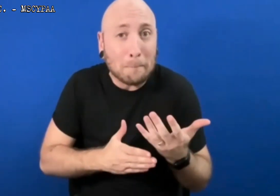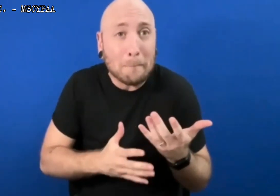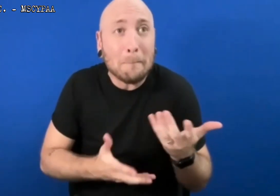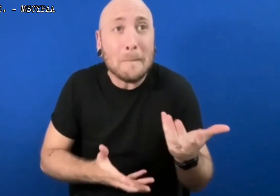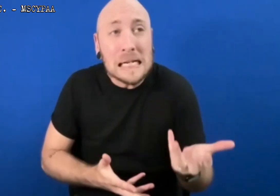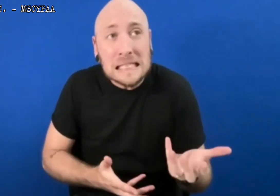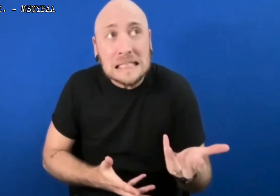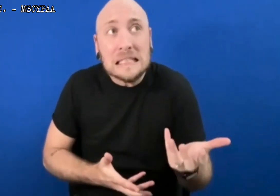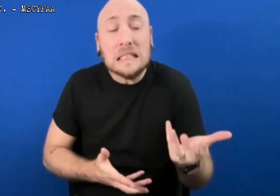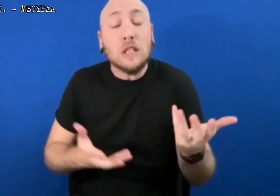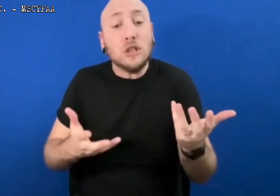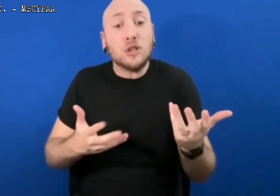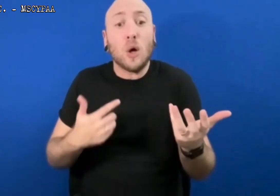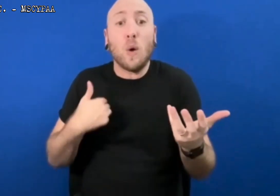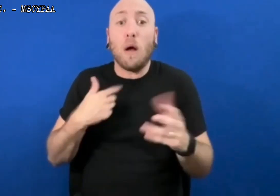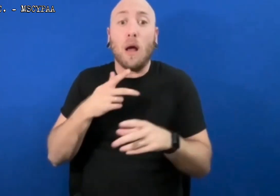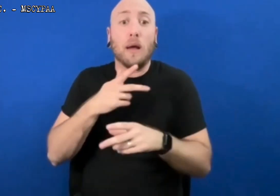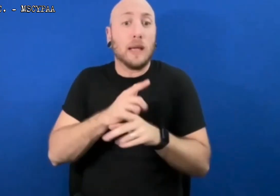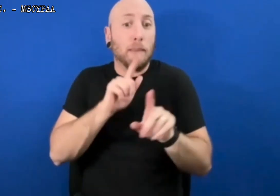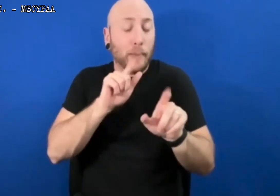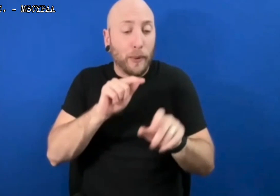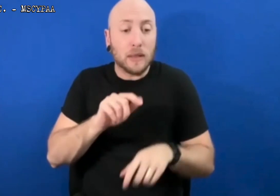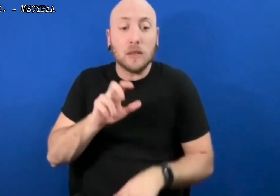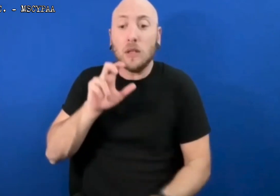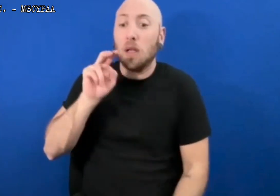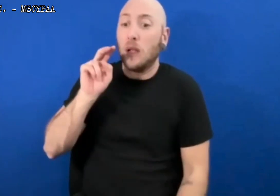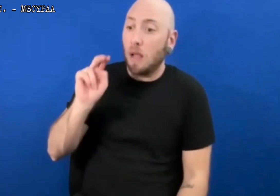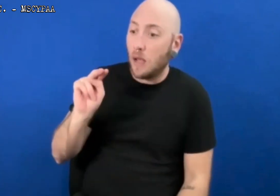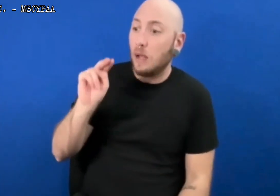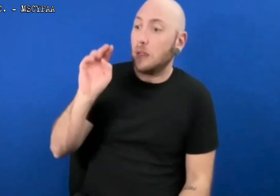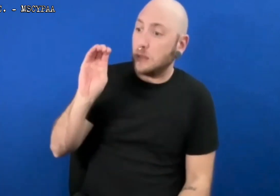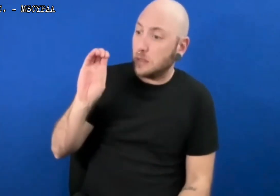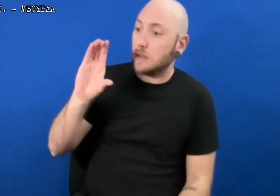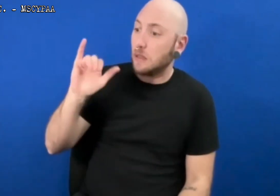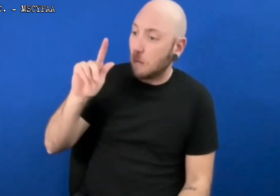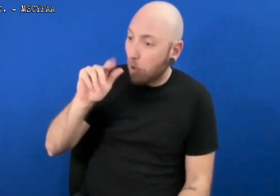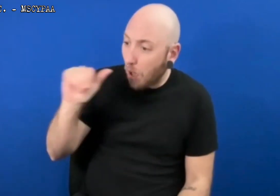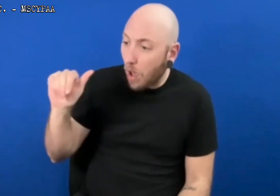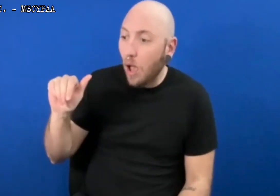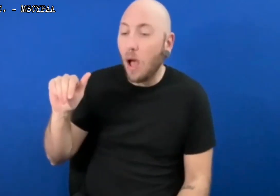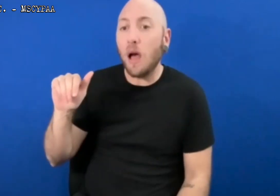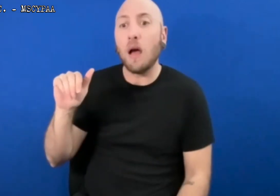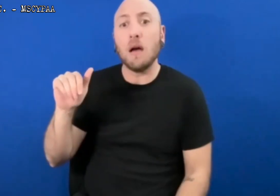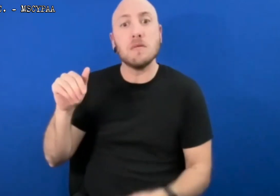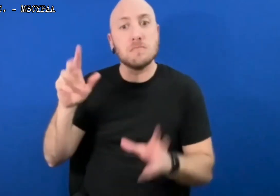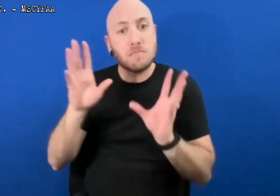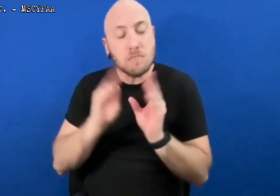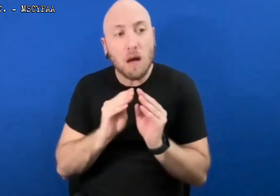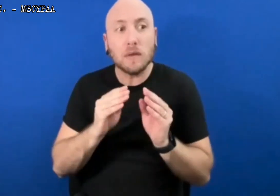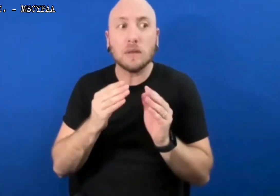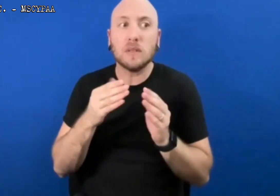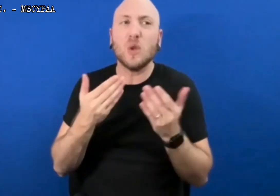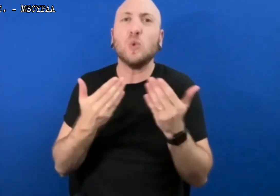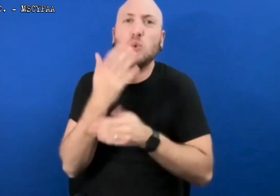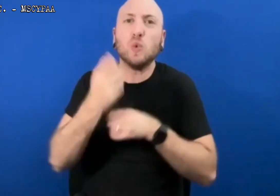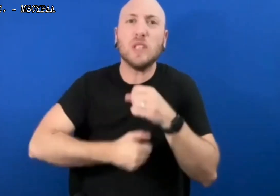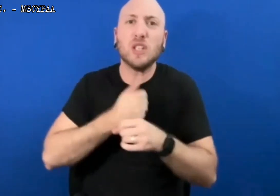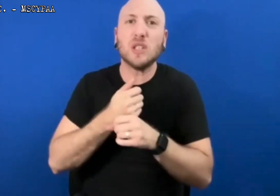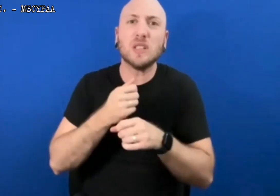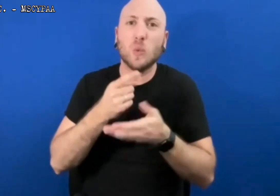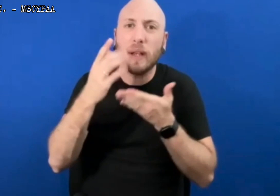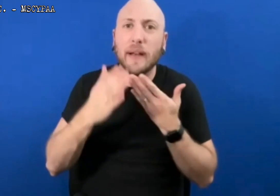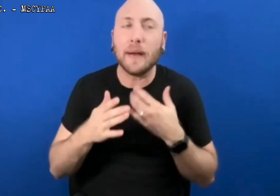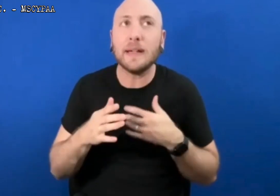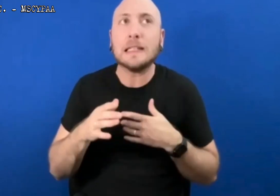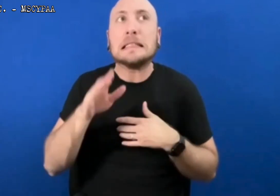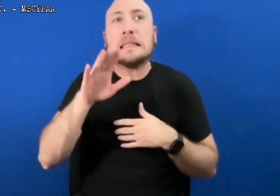I kept coming. MSCYPAA happened New Year's weekend. I stayed sober through that. I wasn't being fully honest, and like I